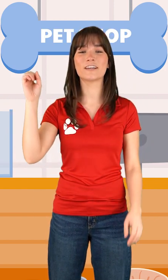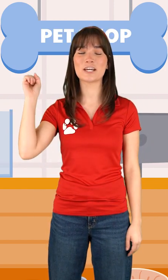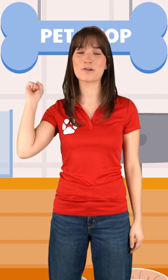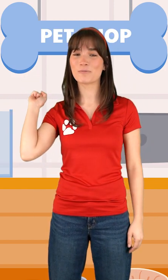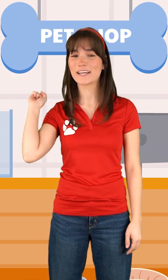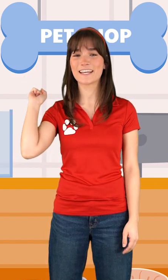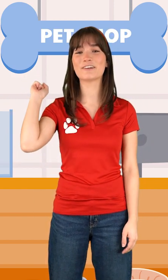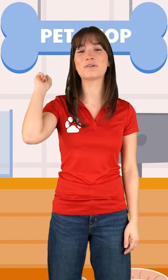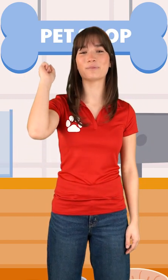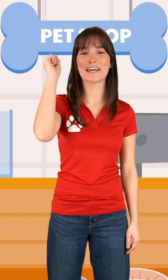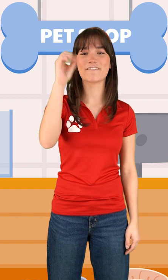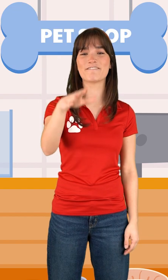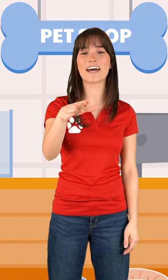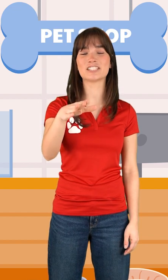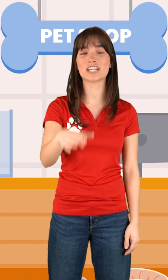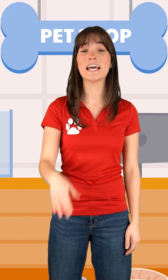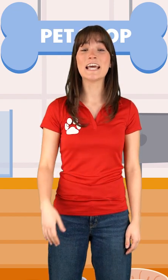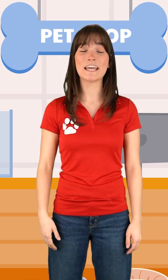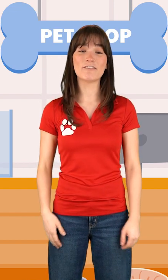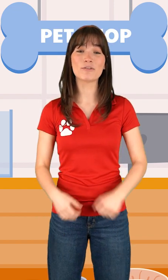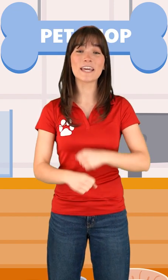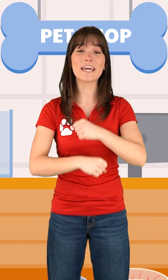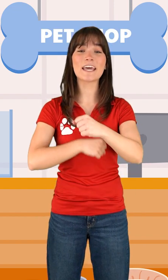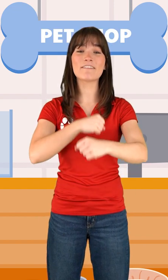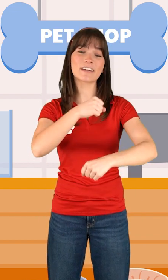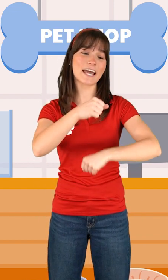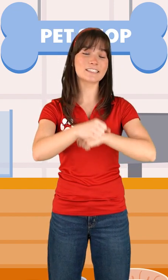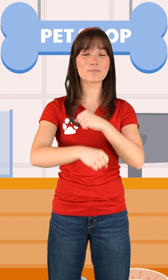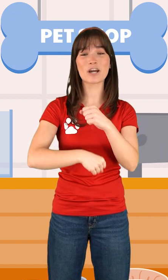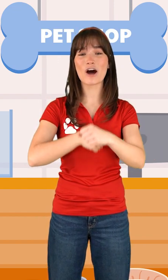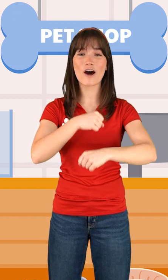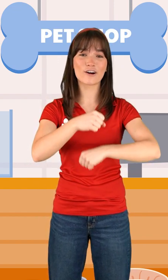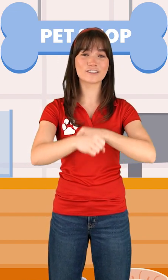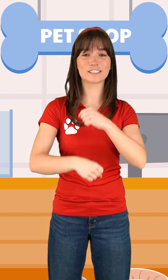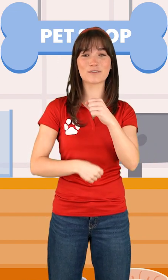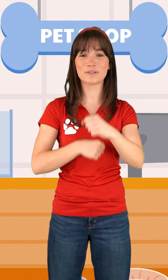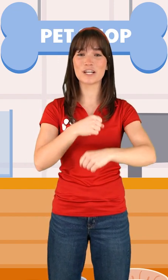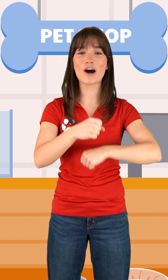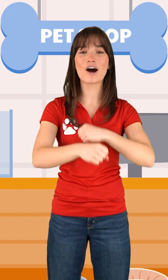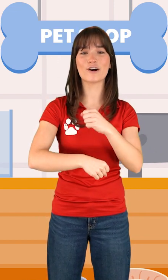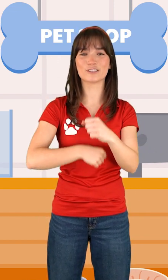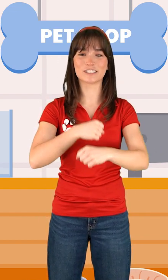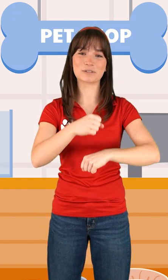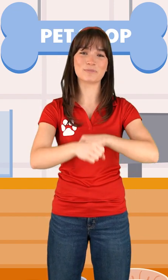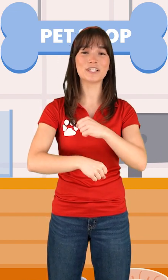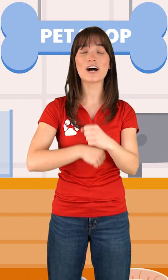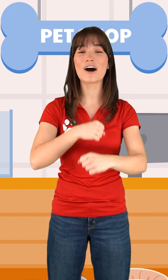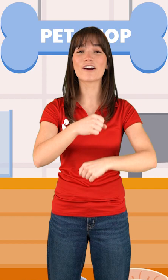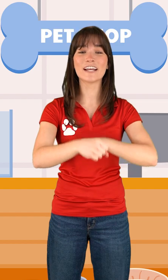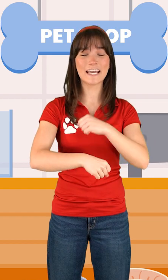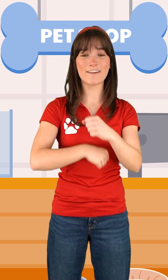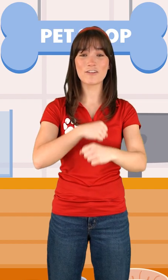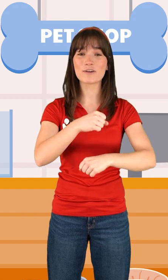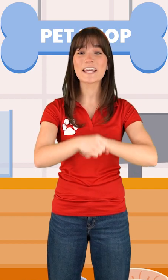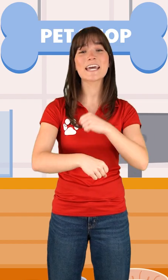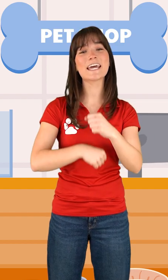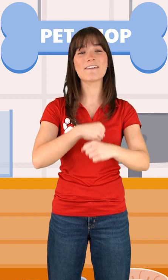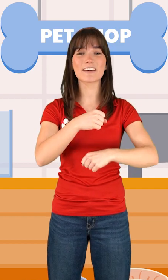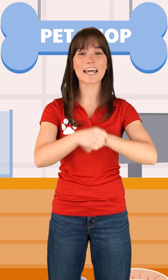he will play fetch. If you give a cat some yarn, some yarn, some yarn. If you give a cat